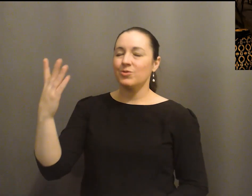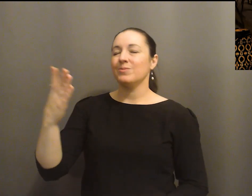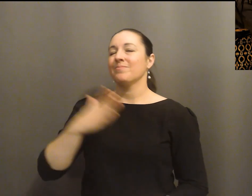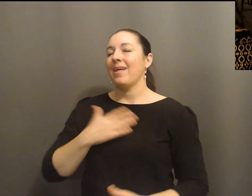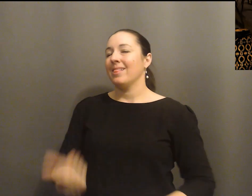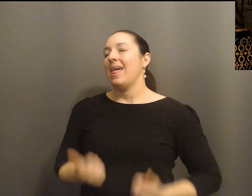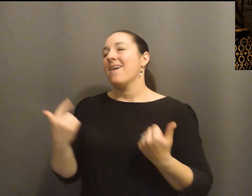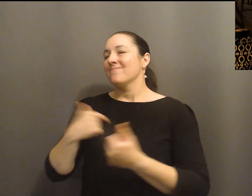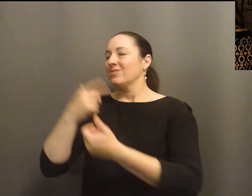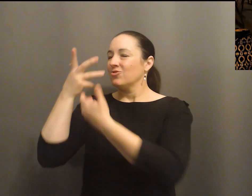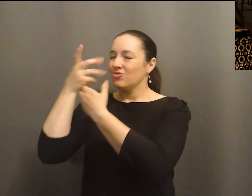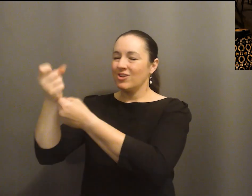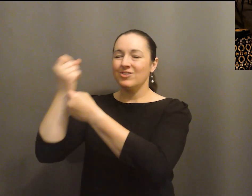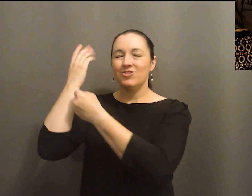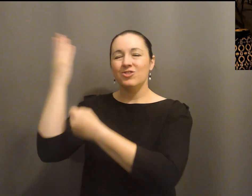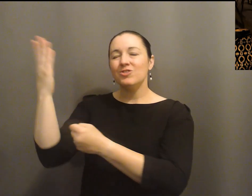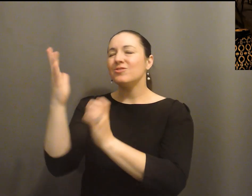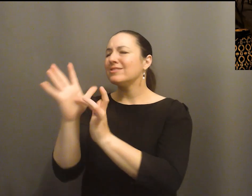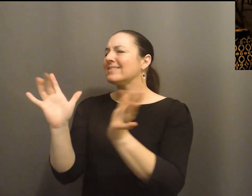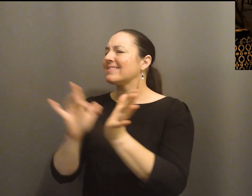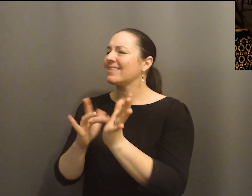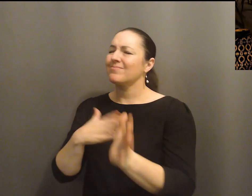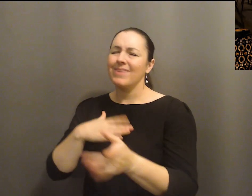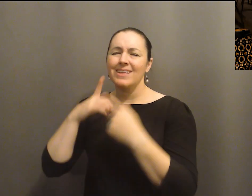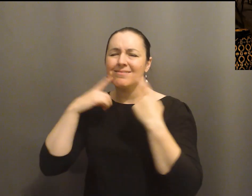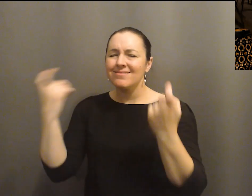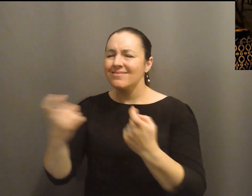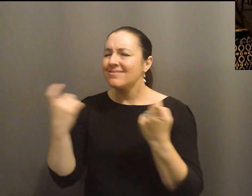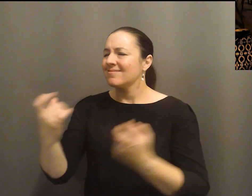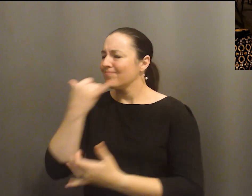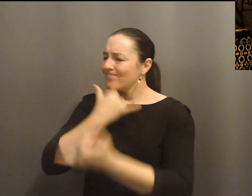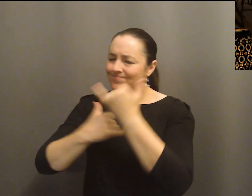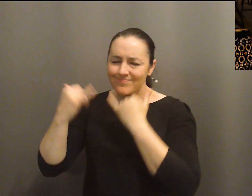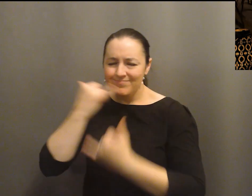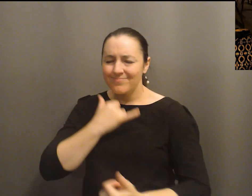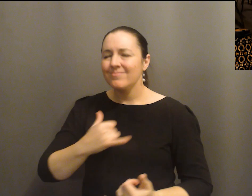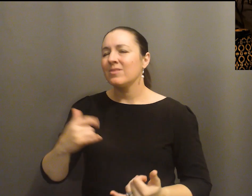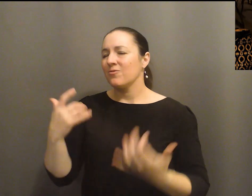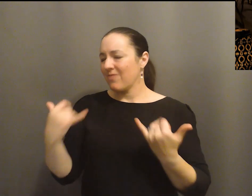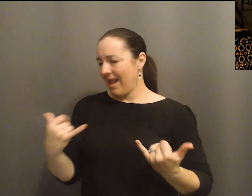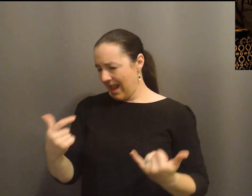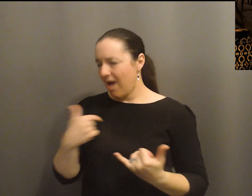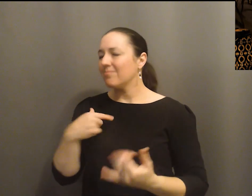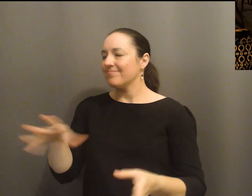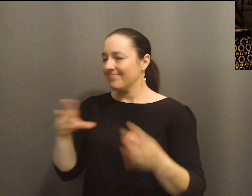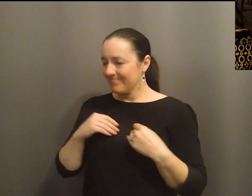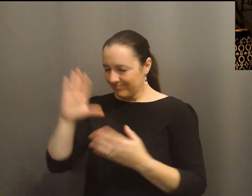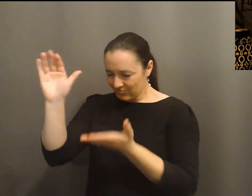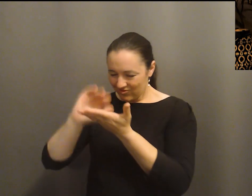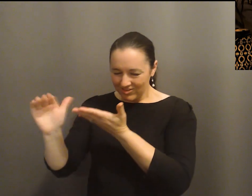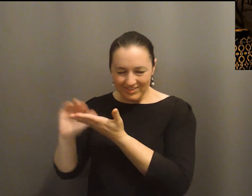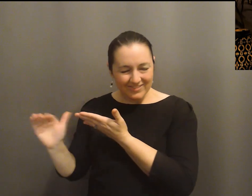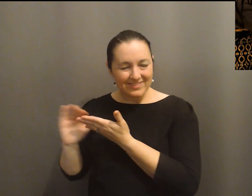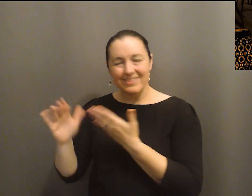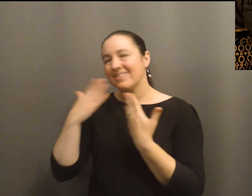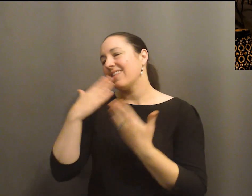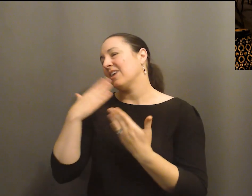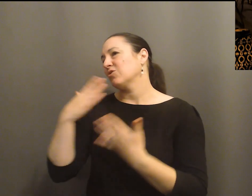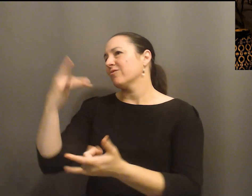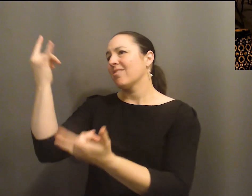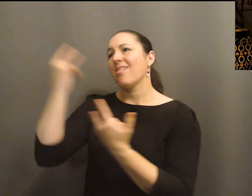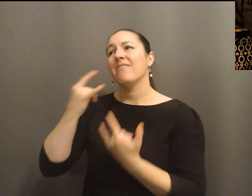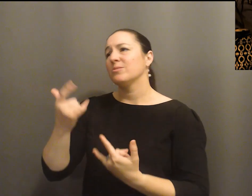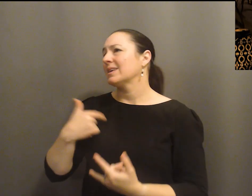With my life Jesus Forgive me of my sin I receive right now Your forgiveness Thank you for loving me